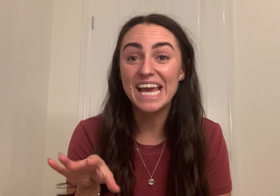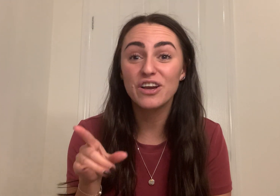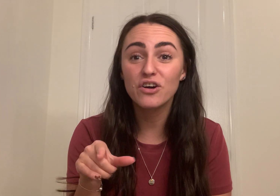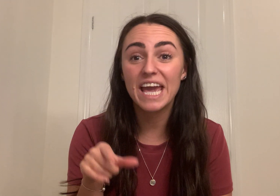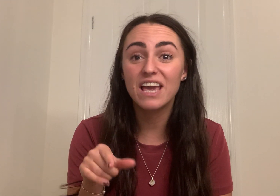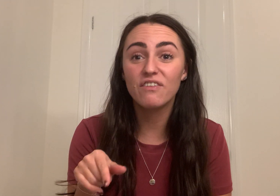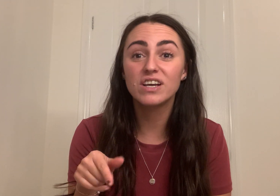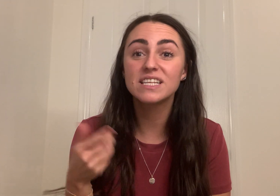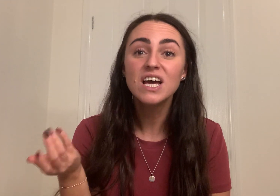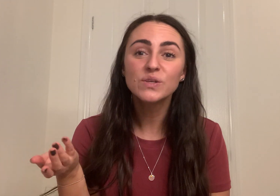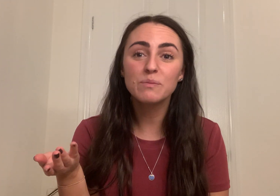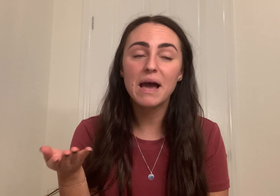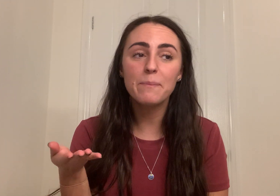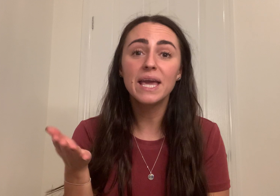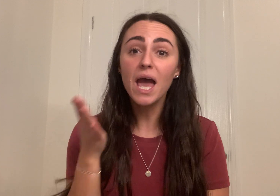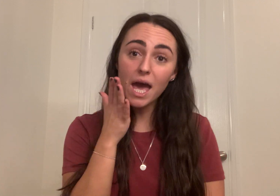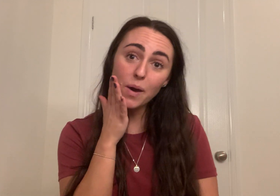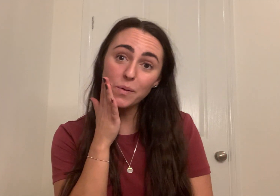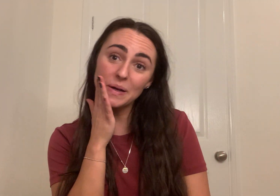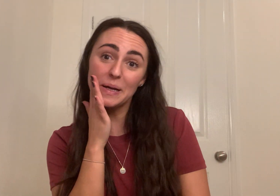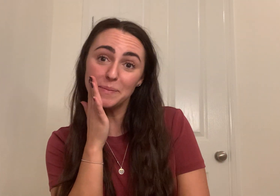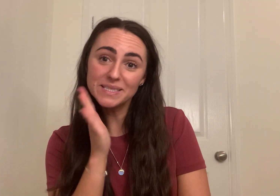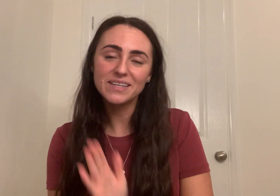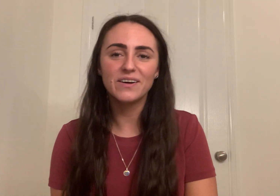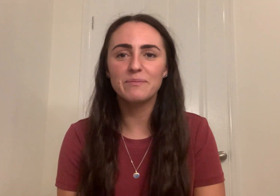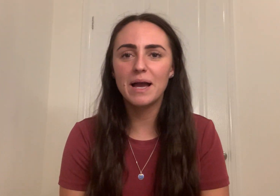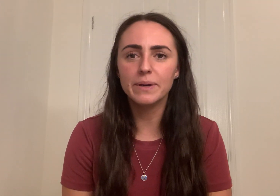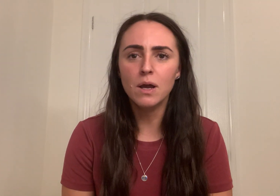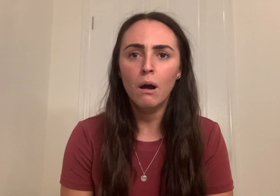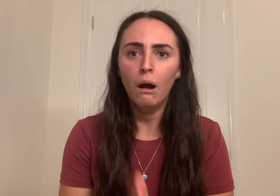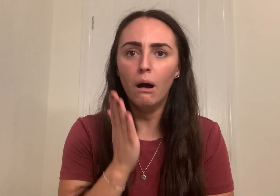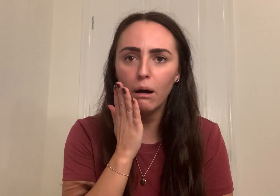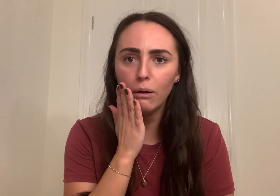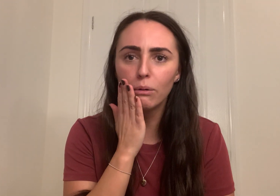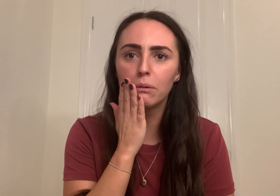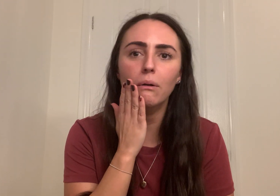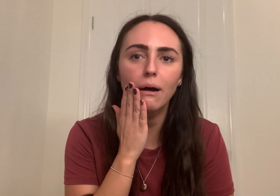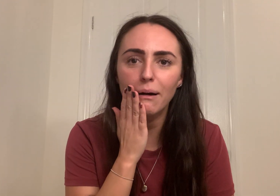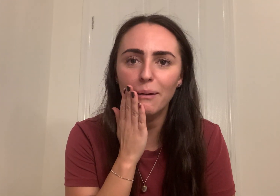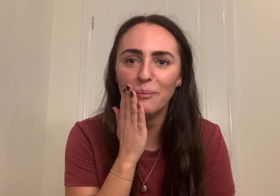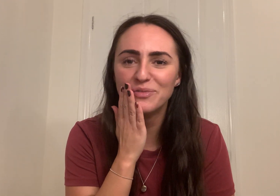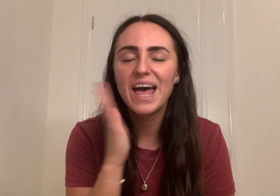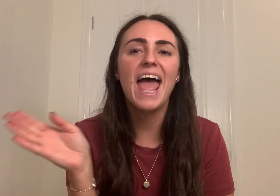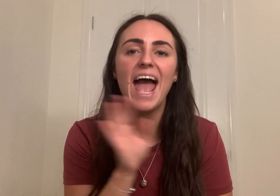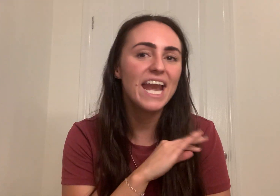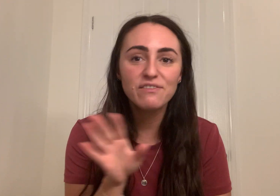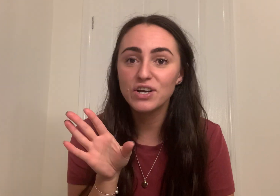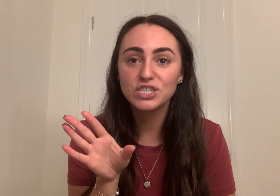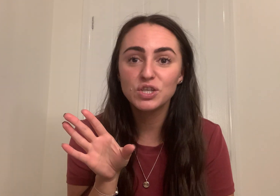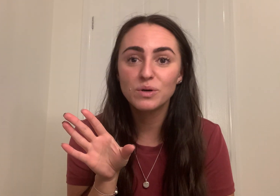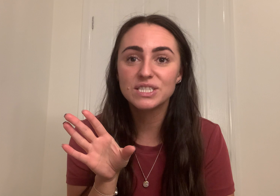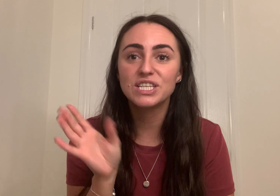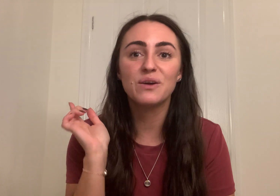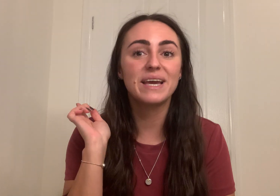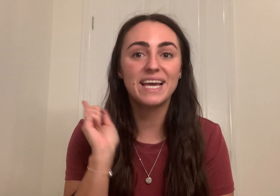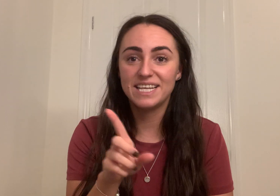your cake voice. So it might be, oh, crumbs, or it might be, oh, crumbs. Any voice you want to do is